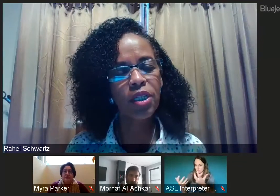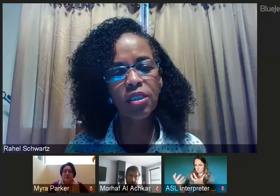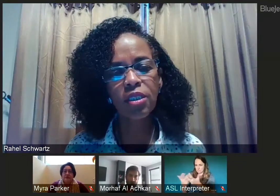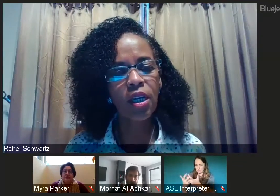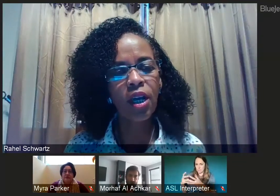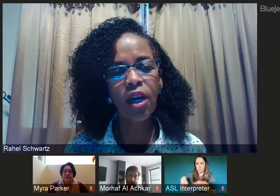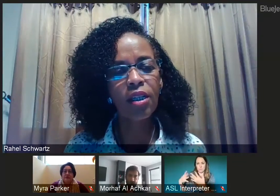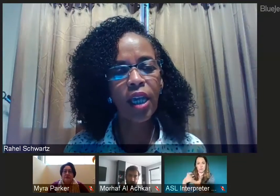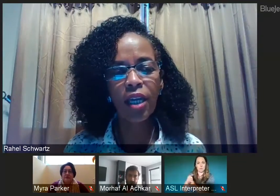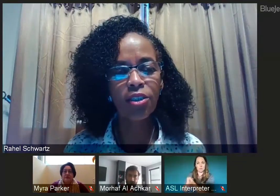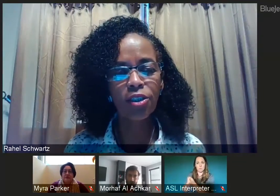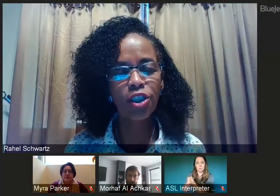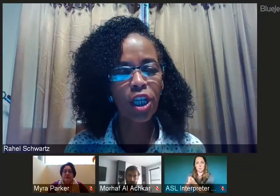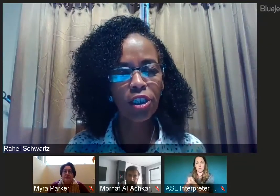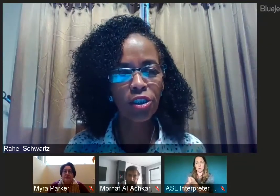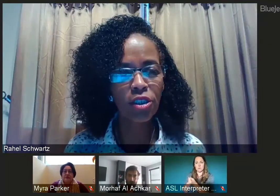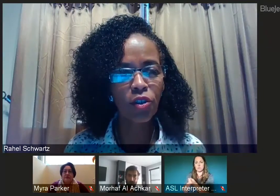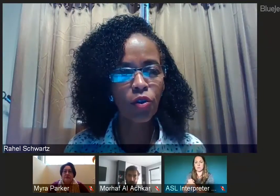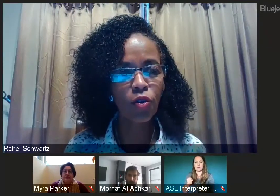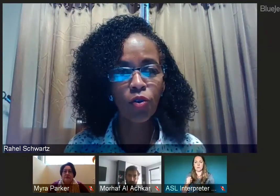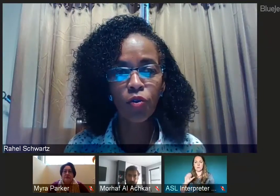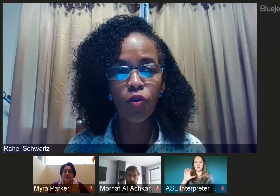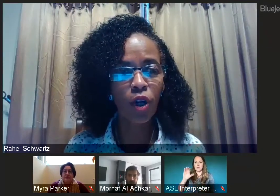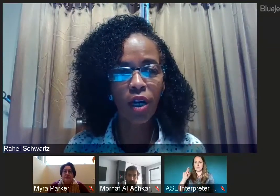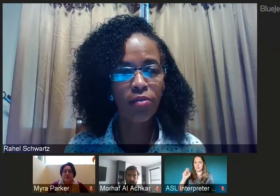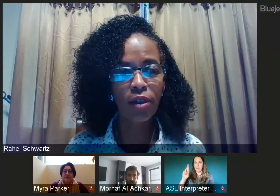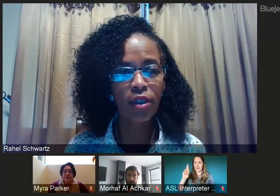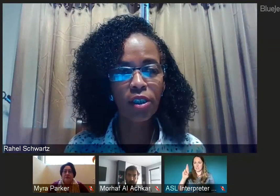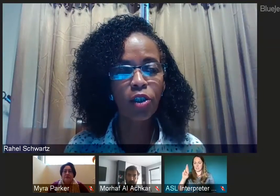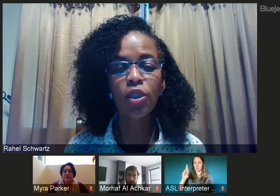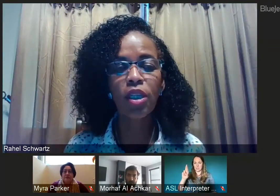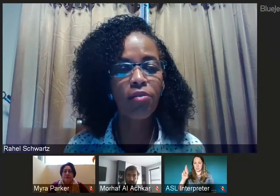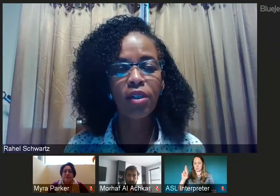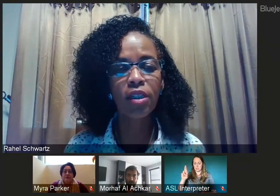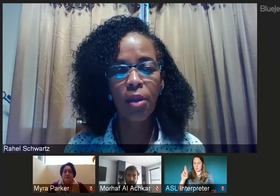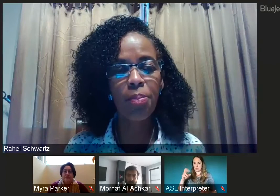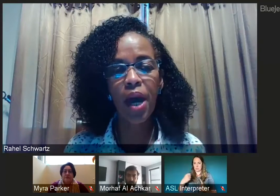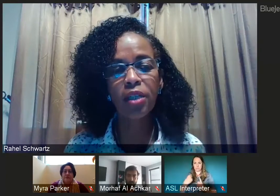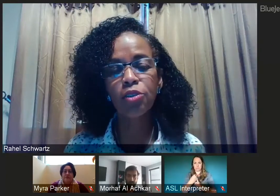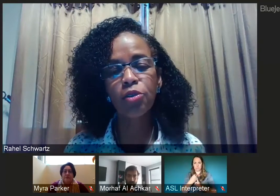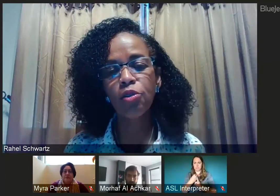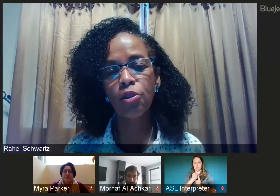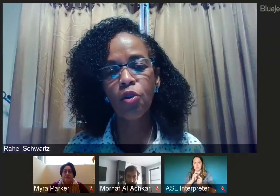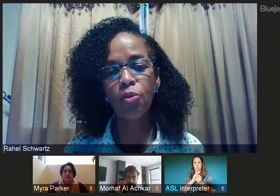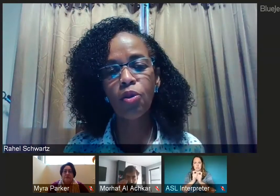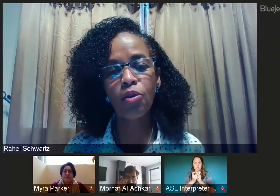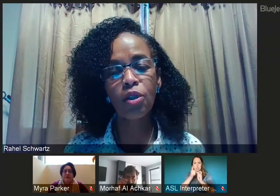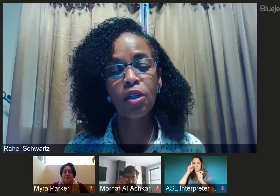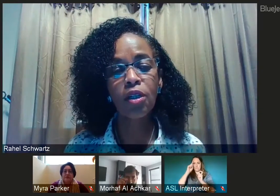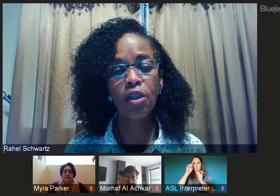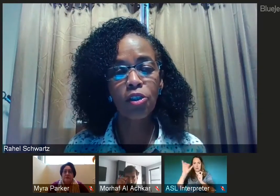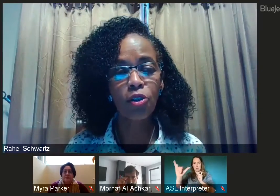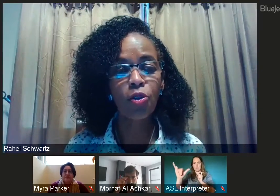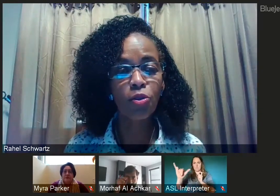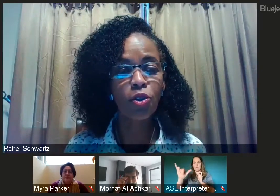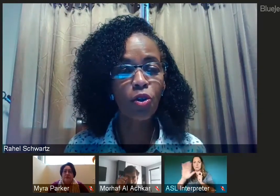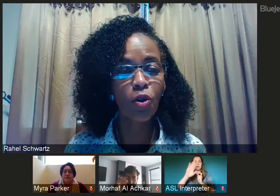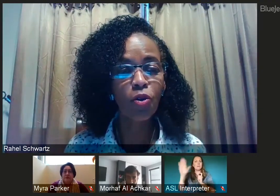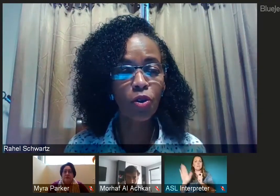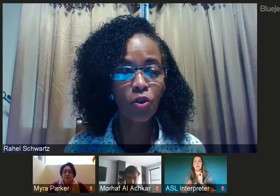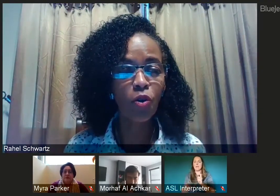support, because cancer changes you forever. You will never get back to your normal.